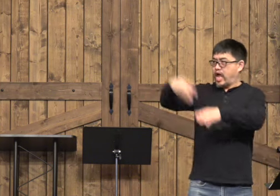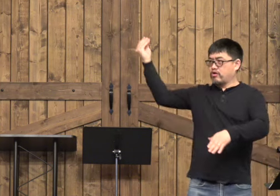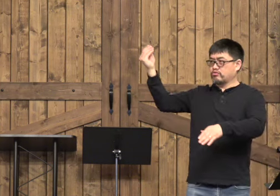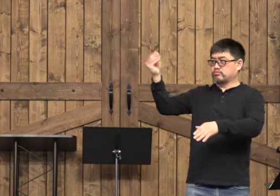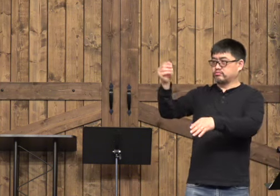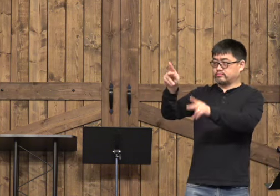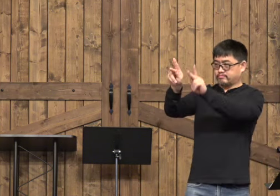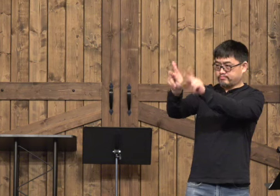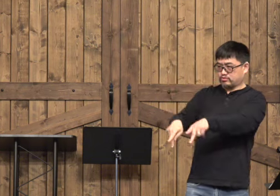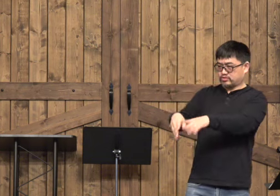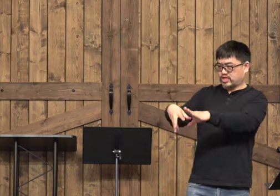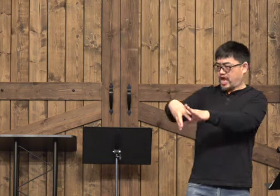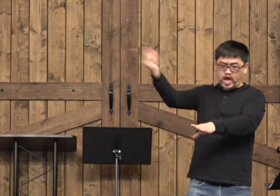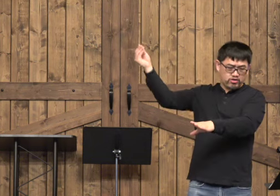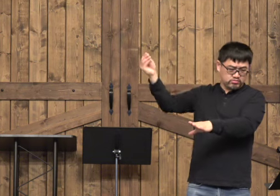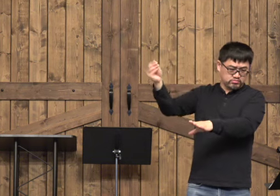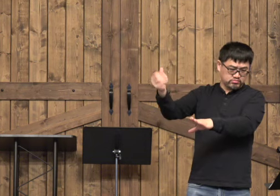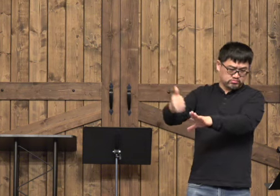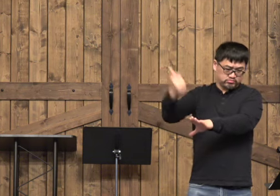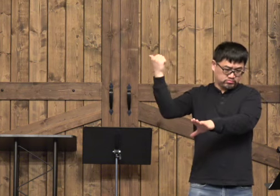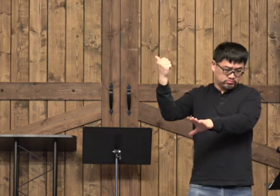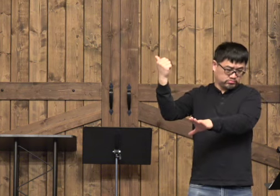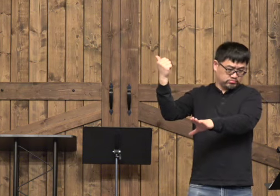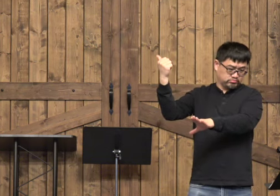They commanded that demon to become proud of that person.